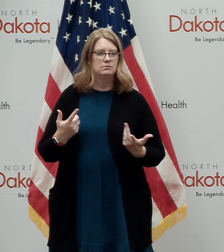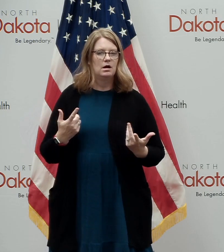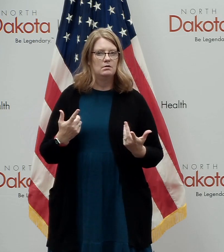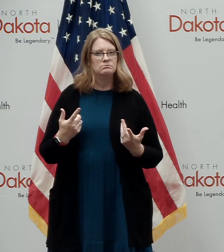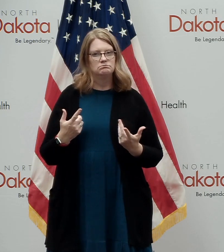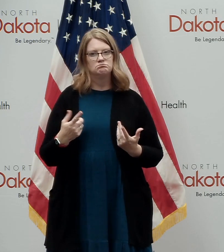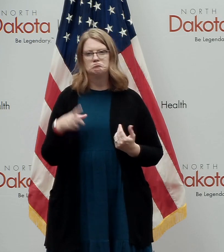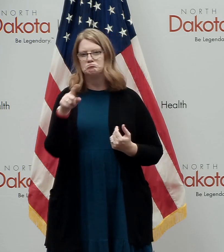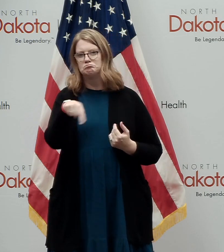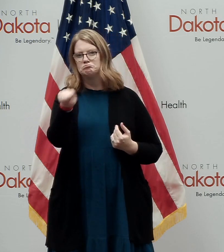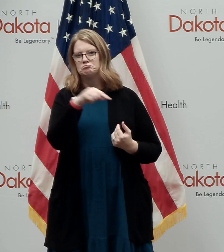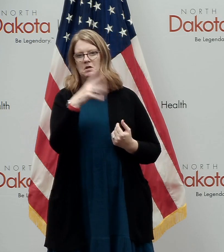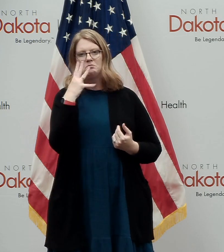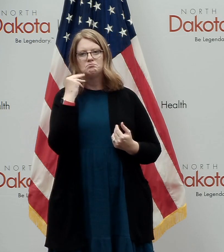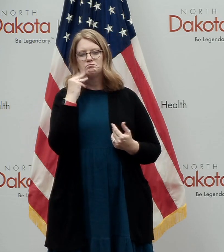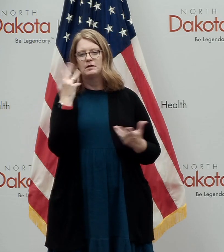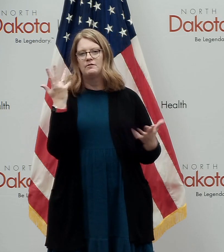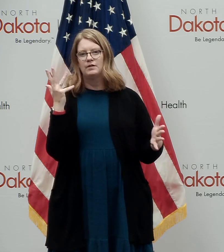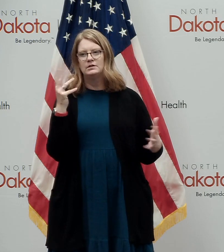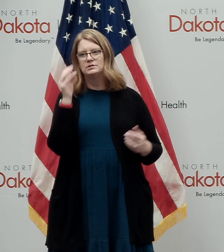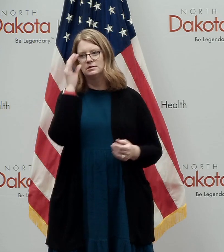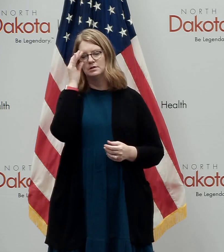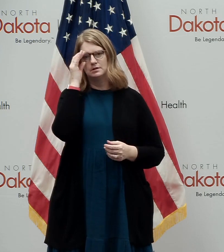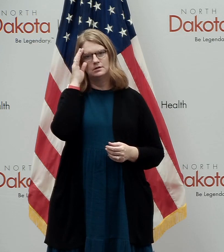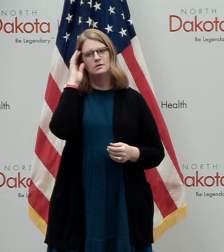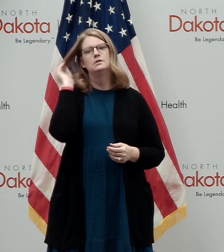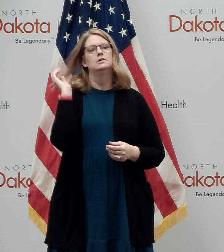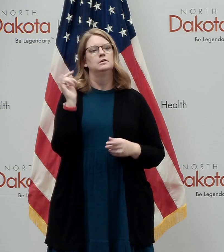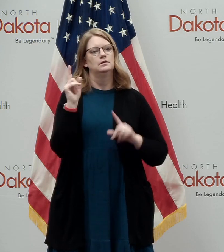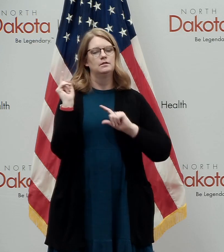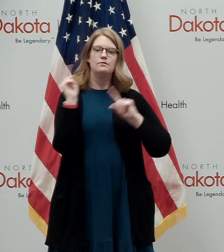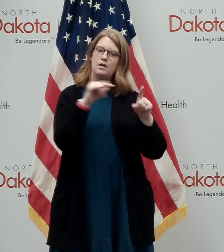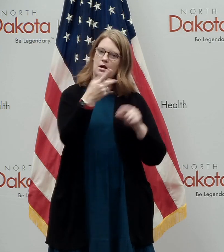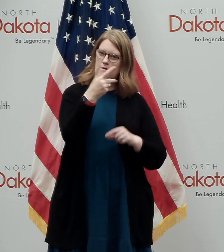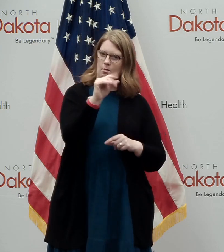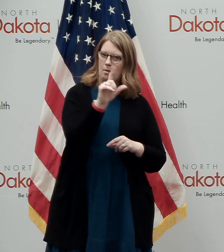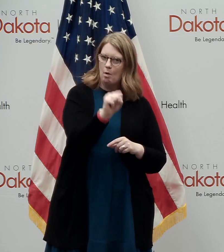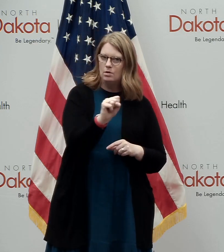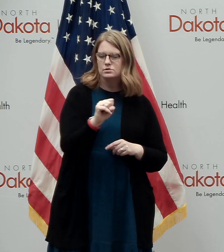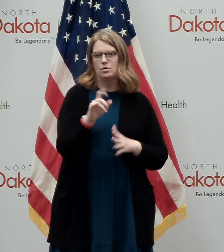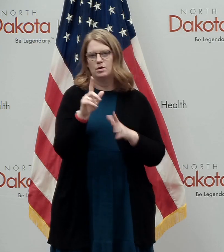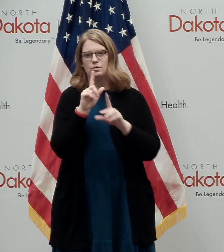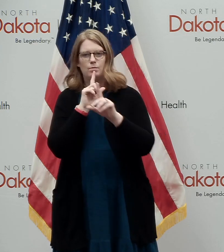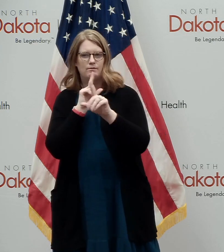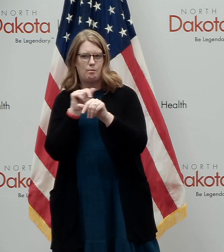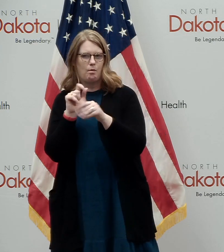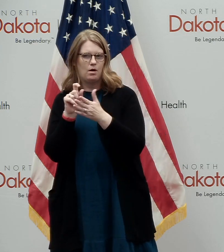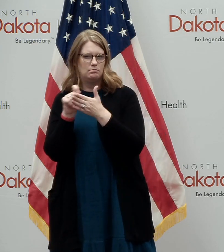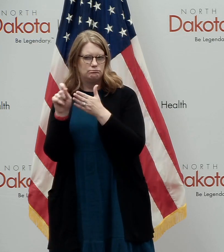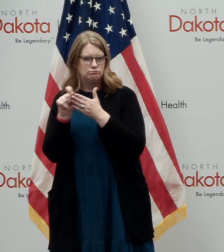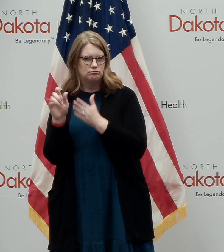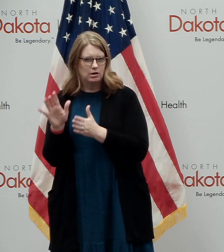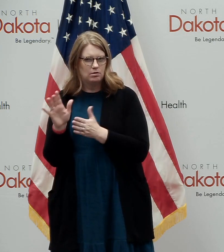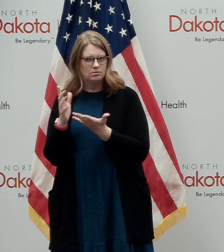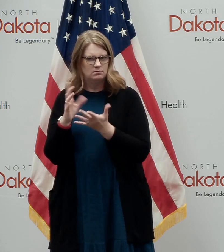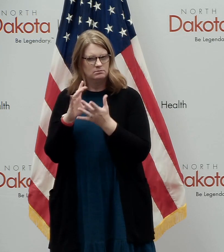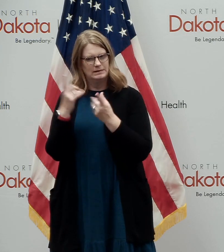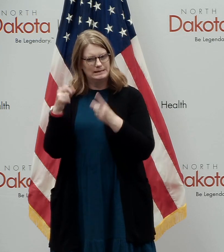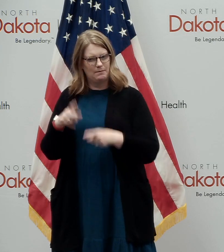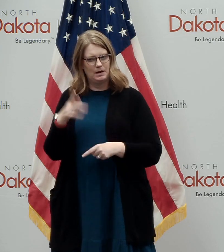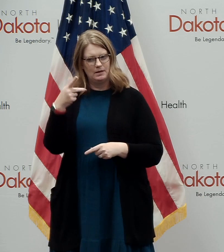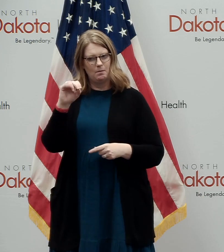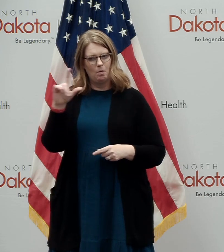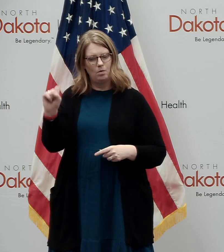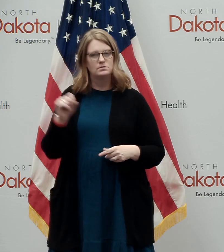you know that you've been to the polls, you've reported on polls and stuff like that. So, but